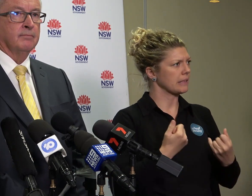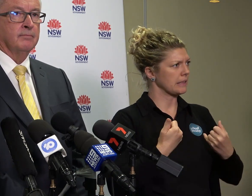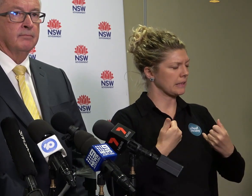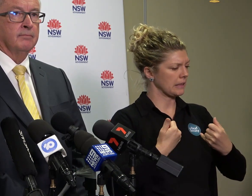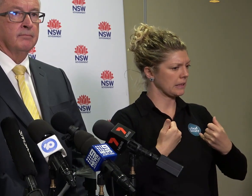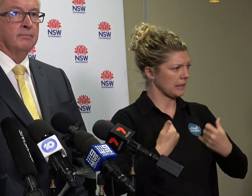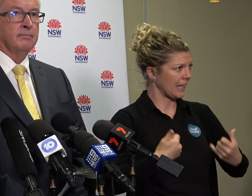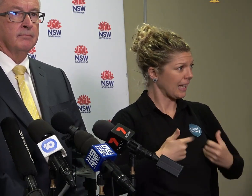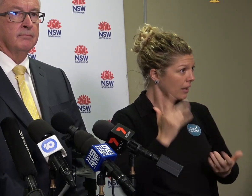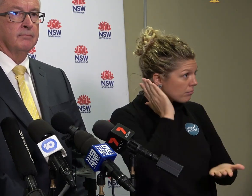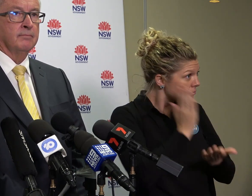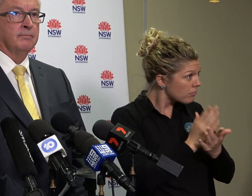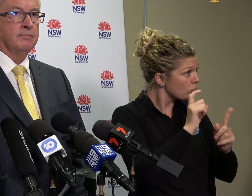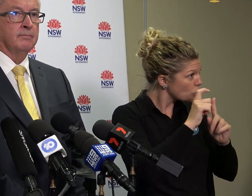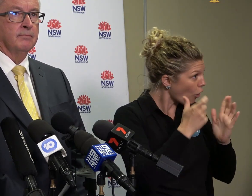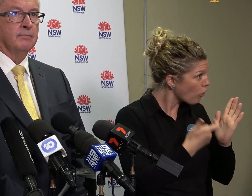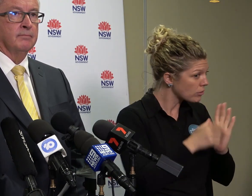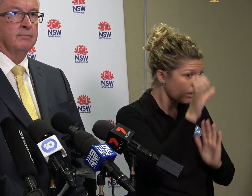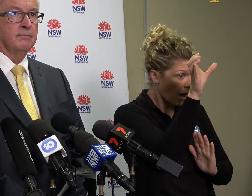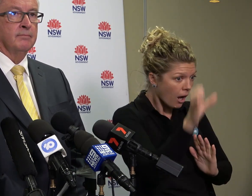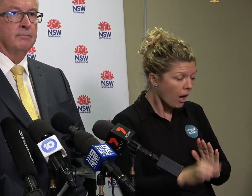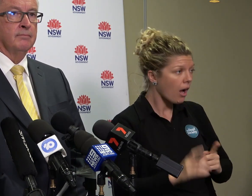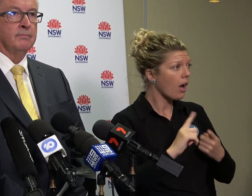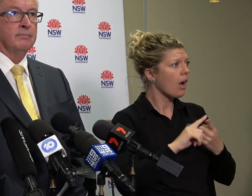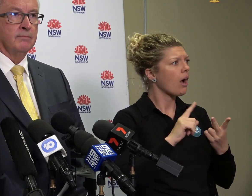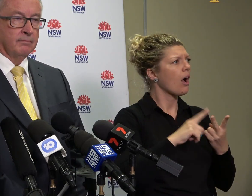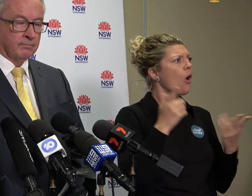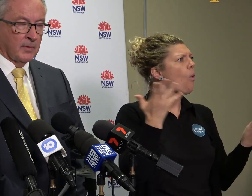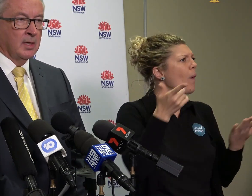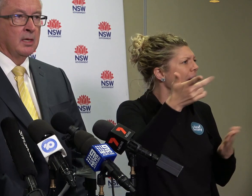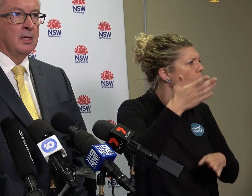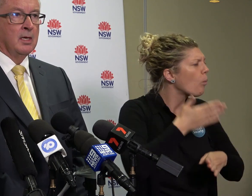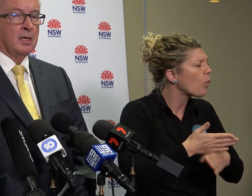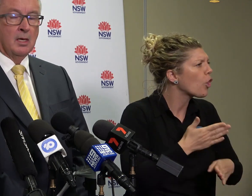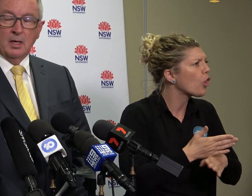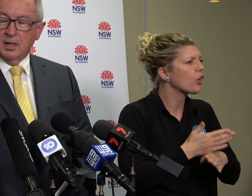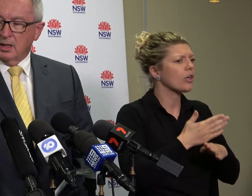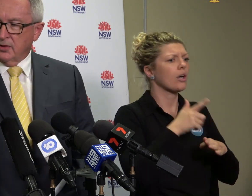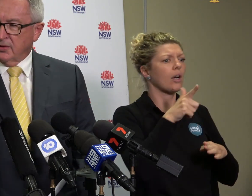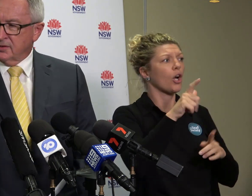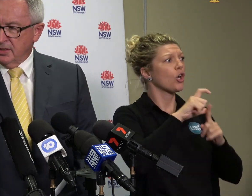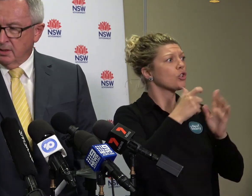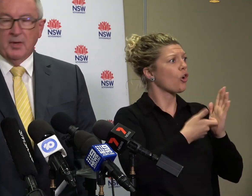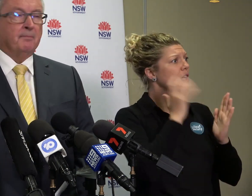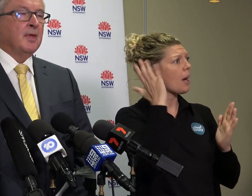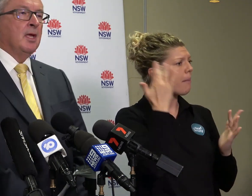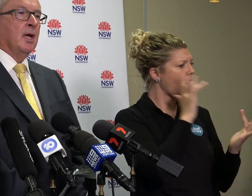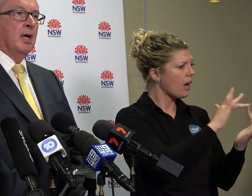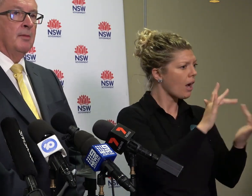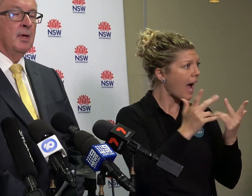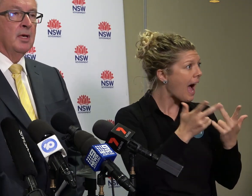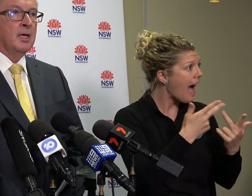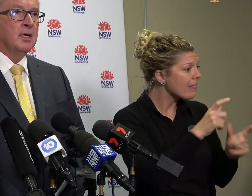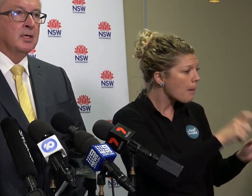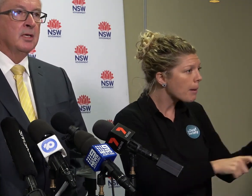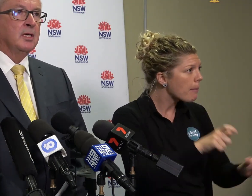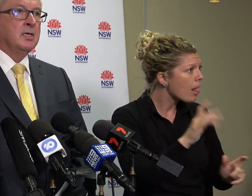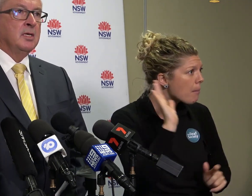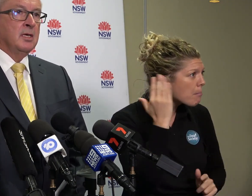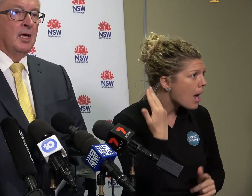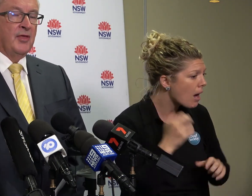and are you able to say where they've been working and whether you've contacted other patients who come into their